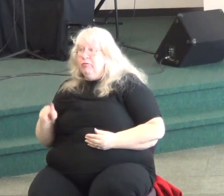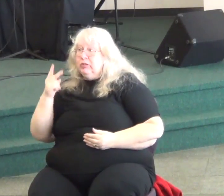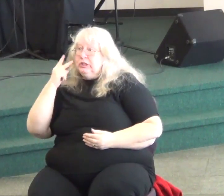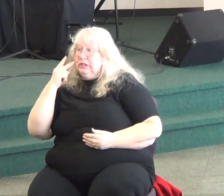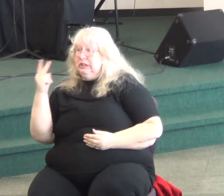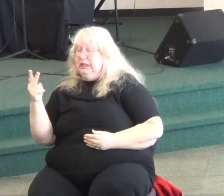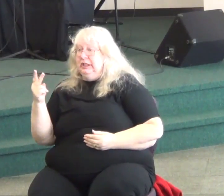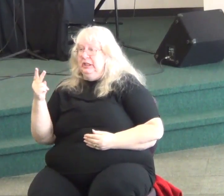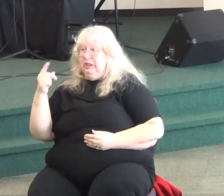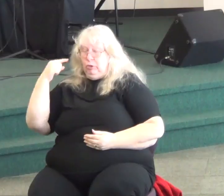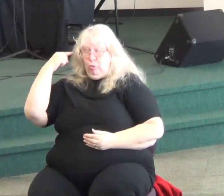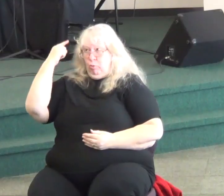life.